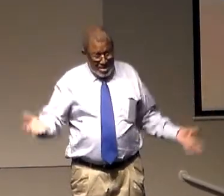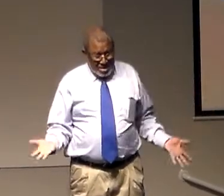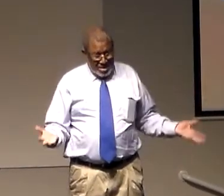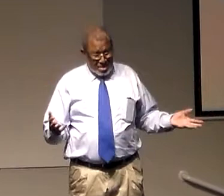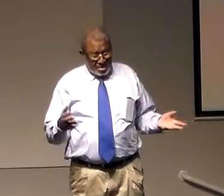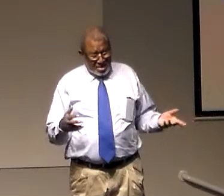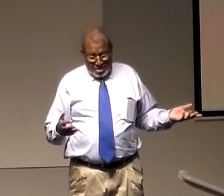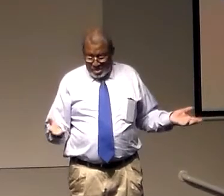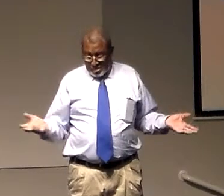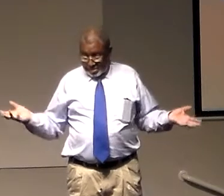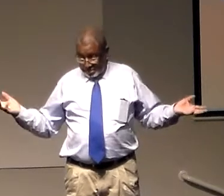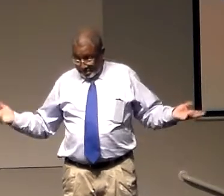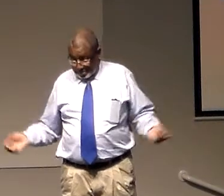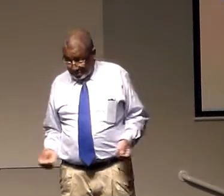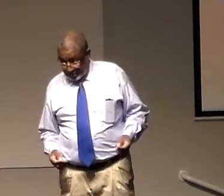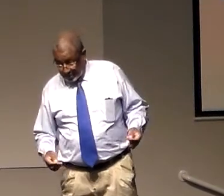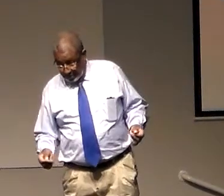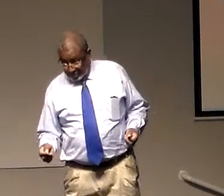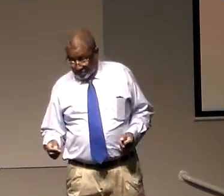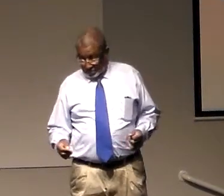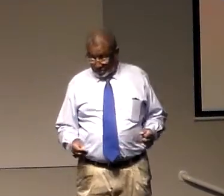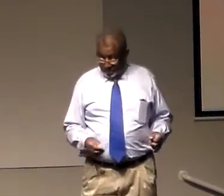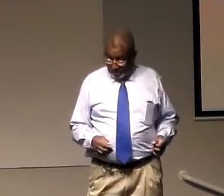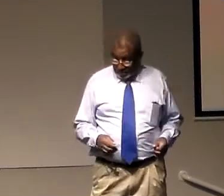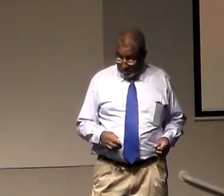please, don't force me to run so far.